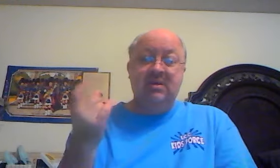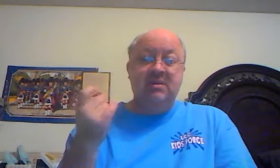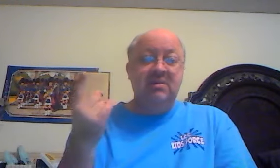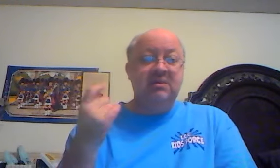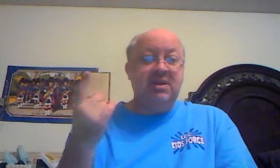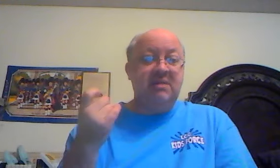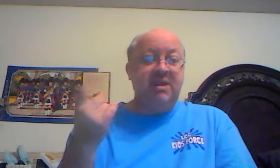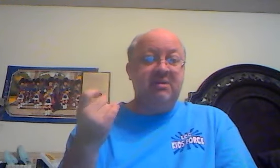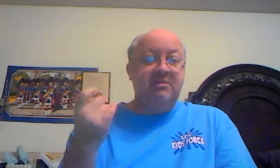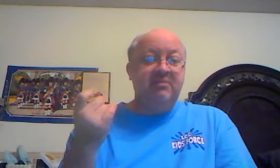So come here,